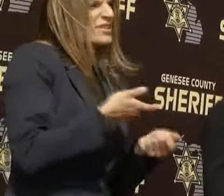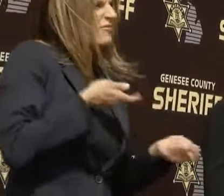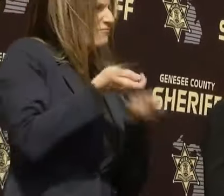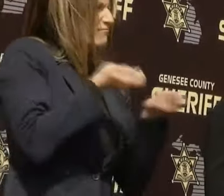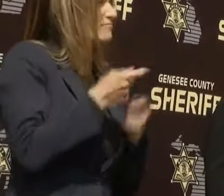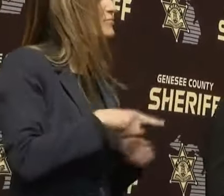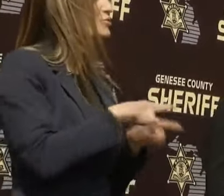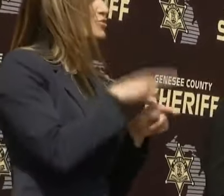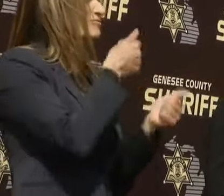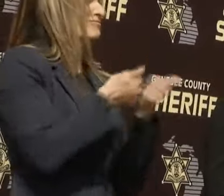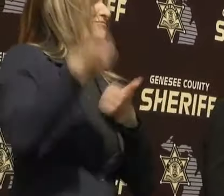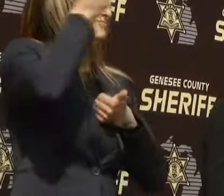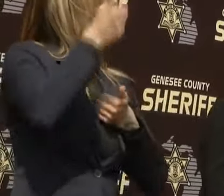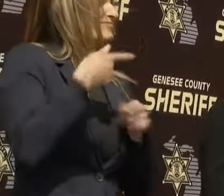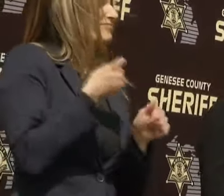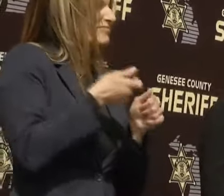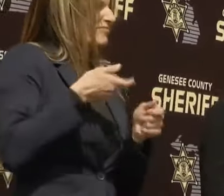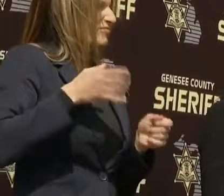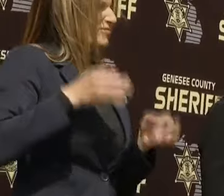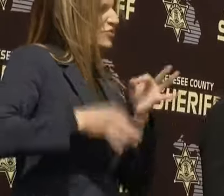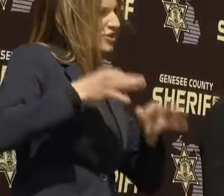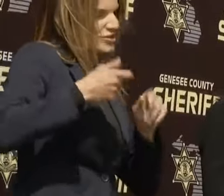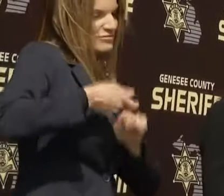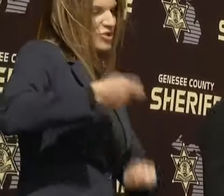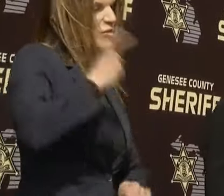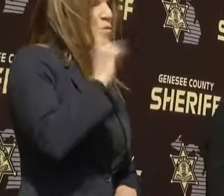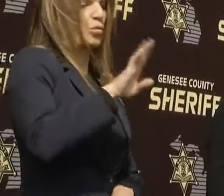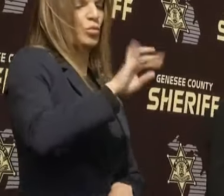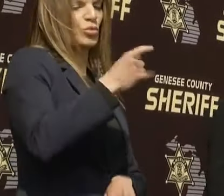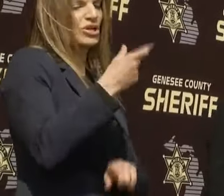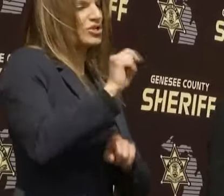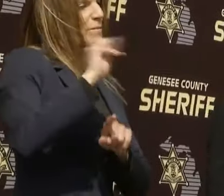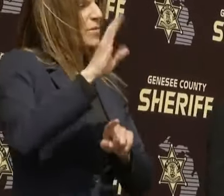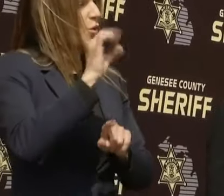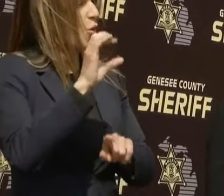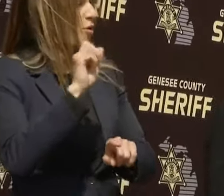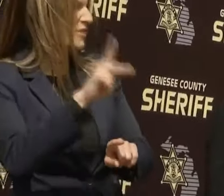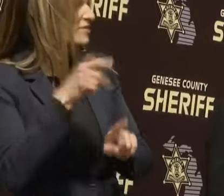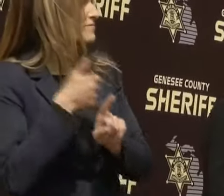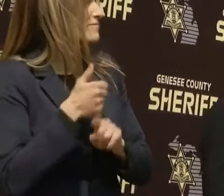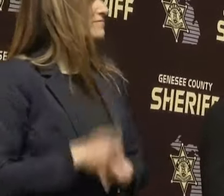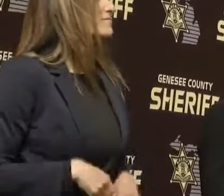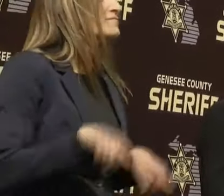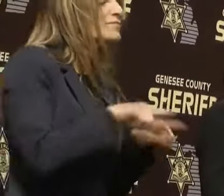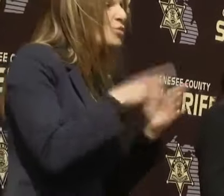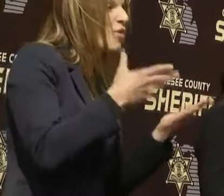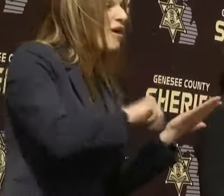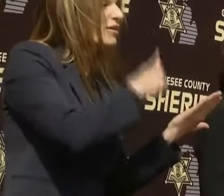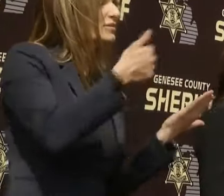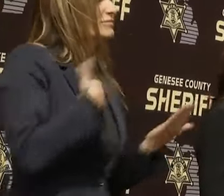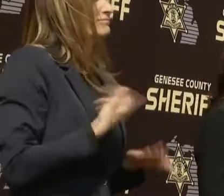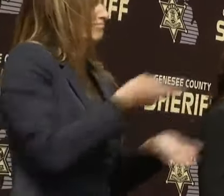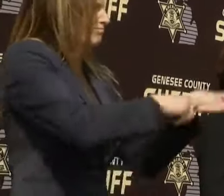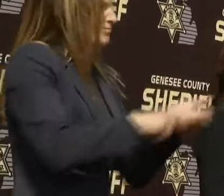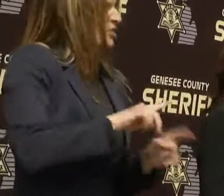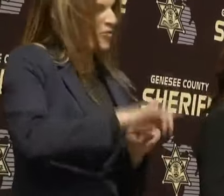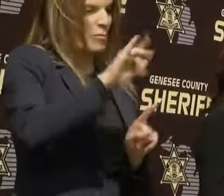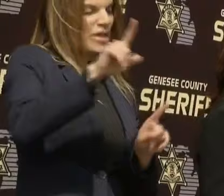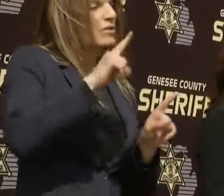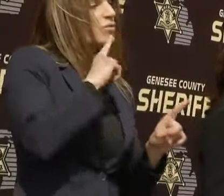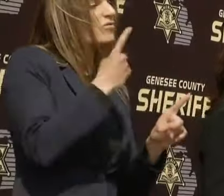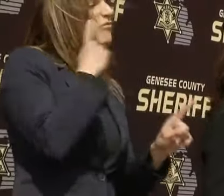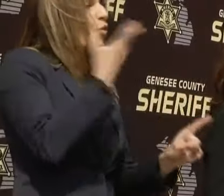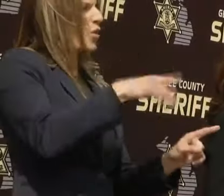Court Justice, Chief Justice Bridget McCormick. I signed bipartisan bills reforming civil asset